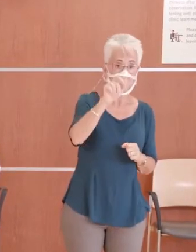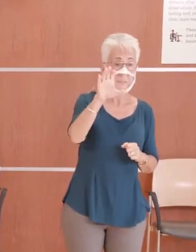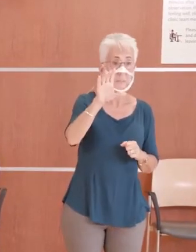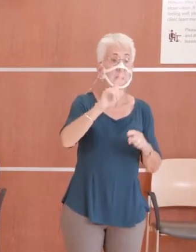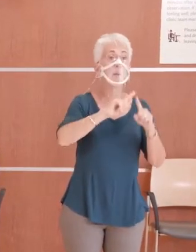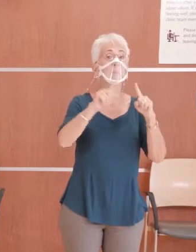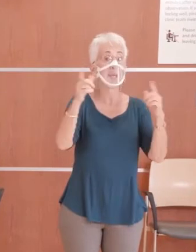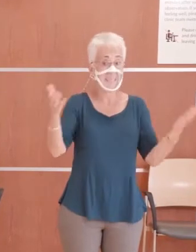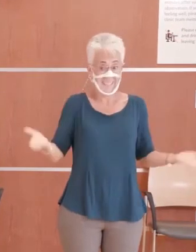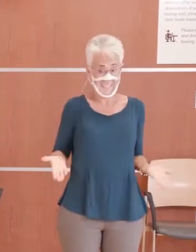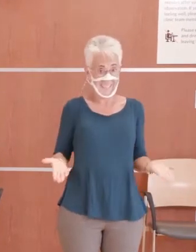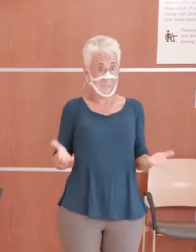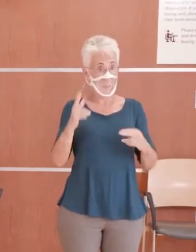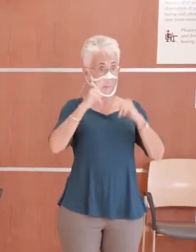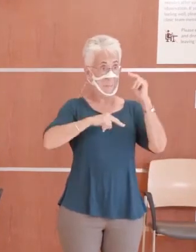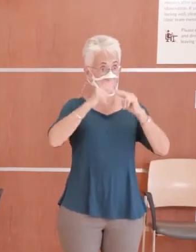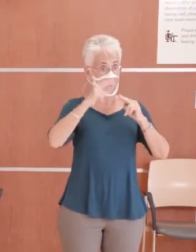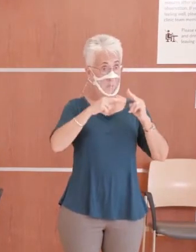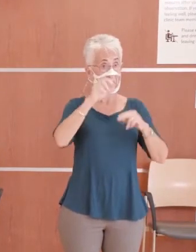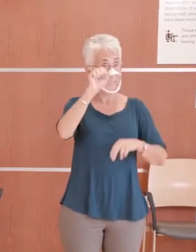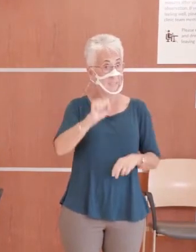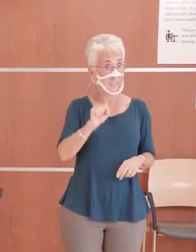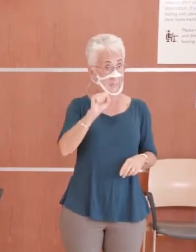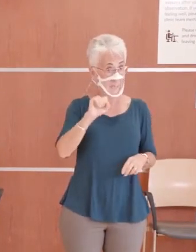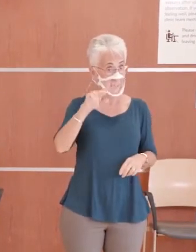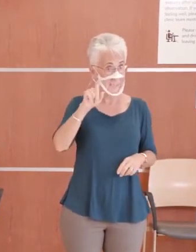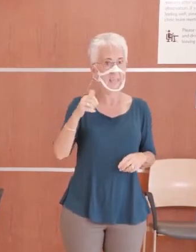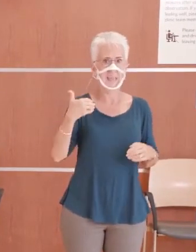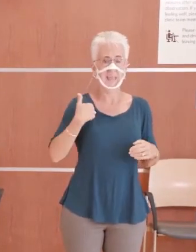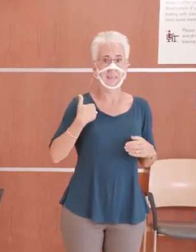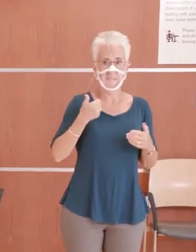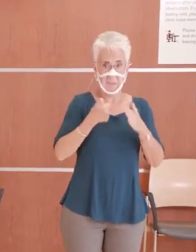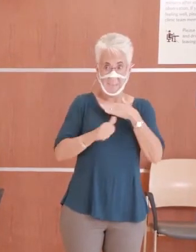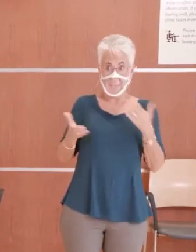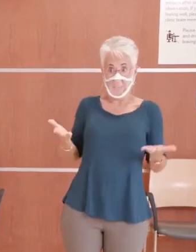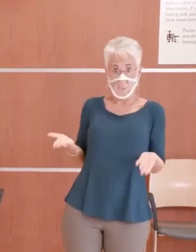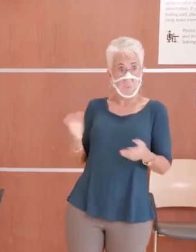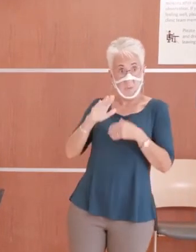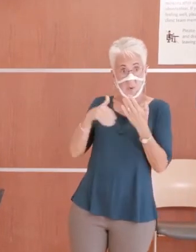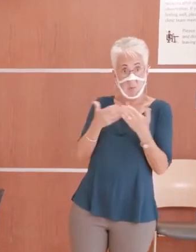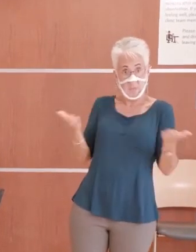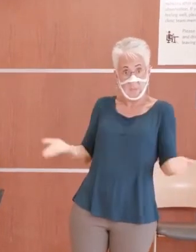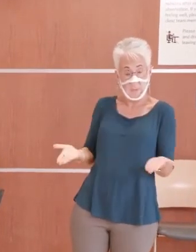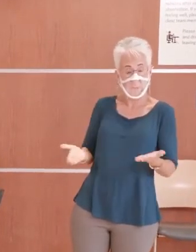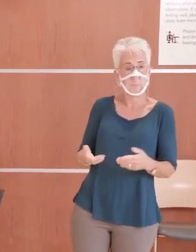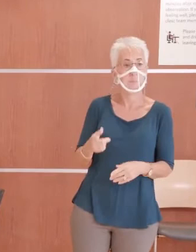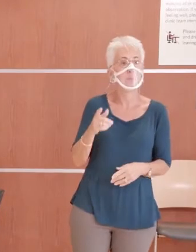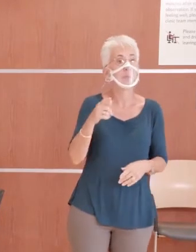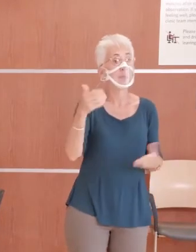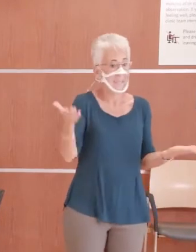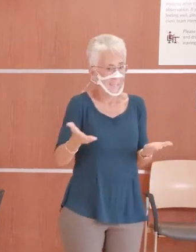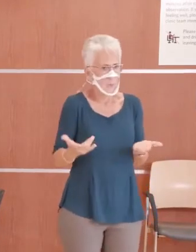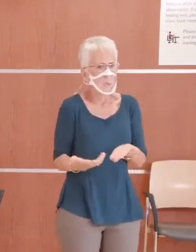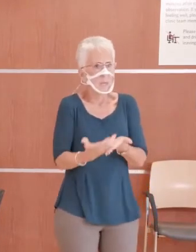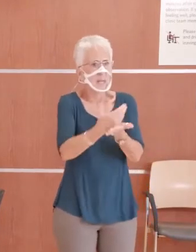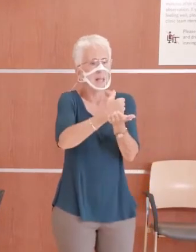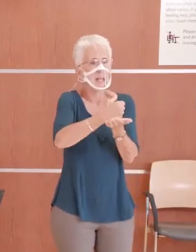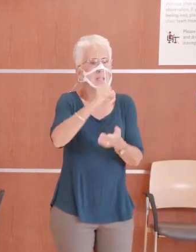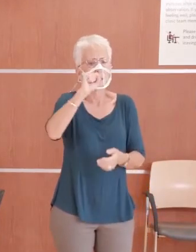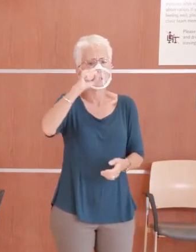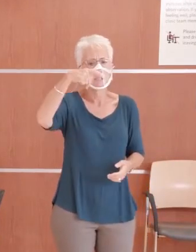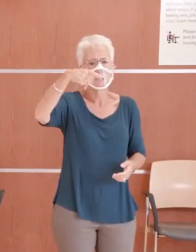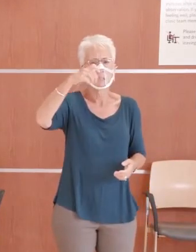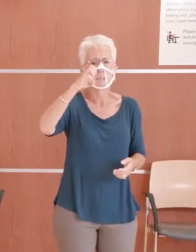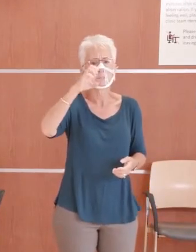under one roof here at UPMC Southside. In our UPMC COVID-19 specimen collection clinic,